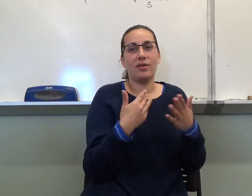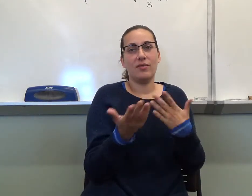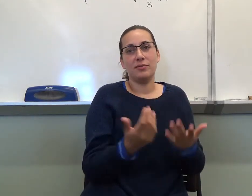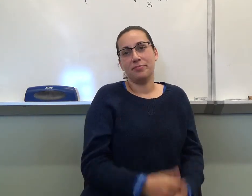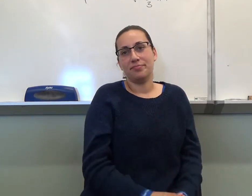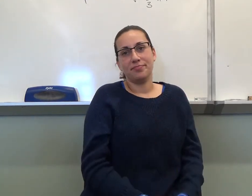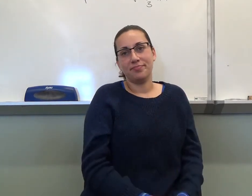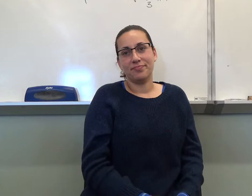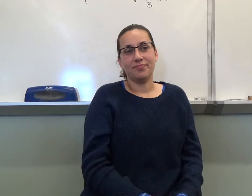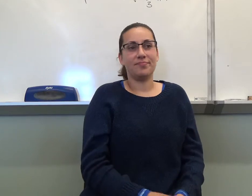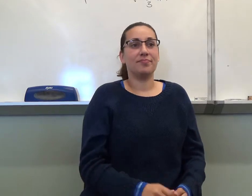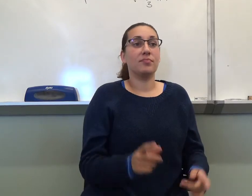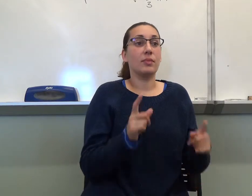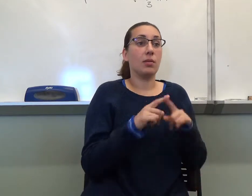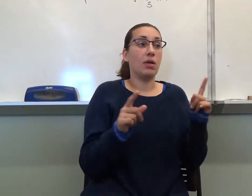All right, what we want to do is